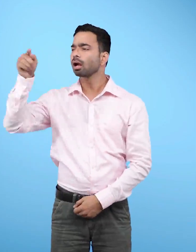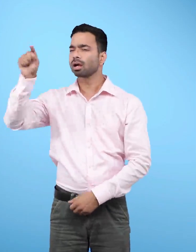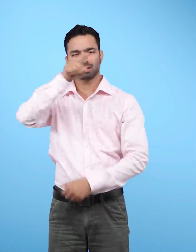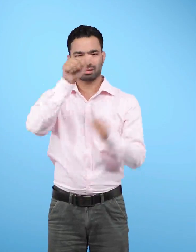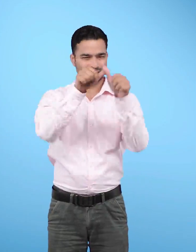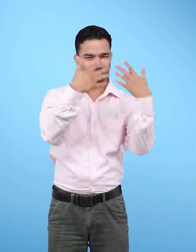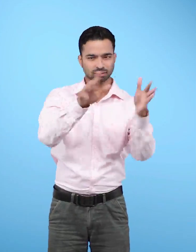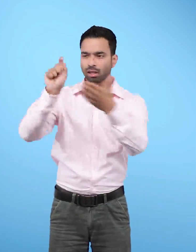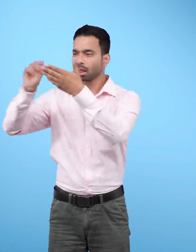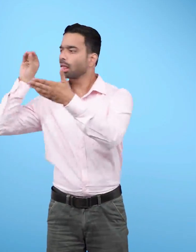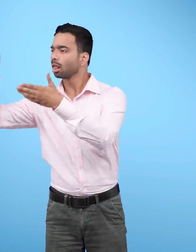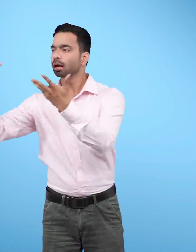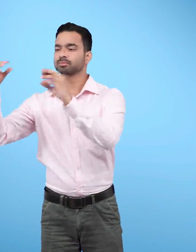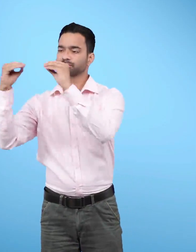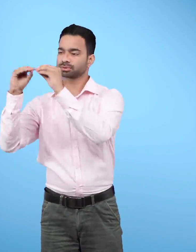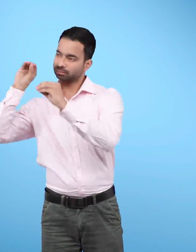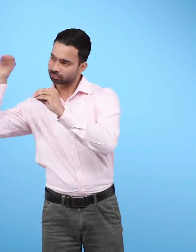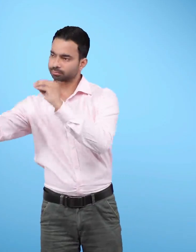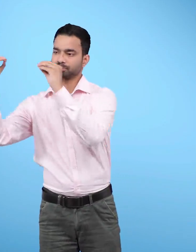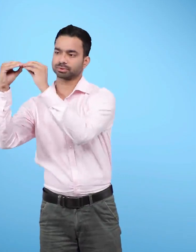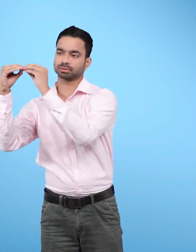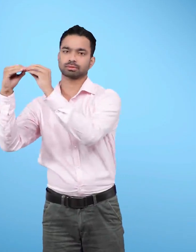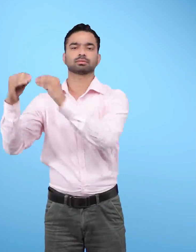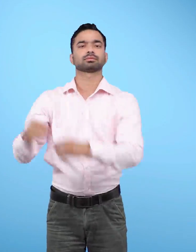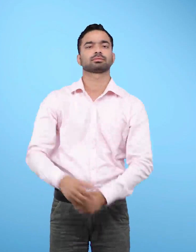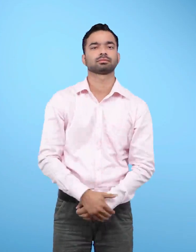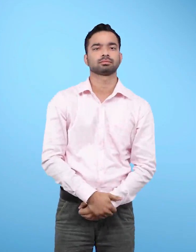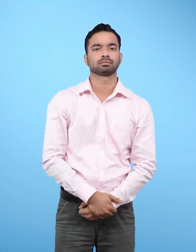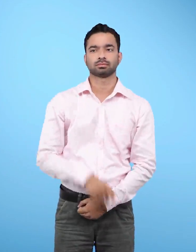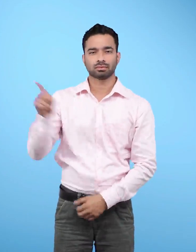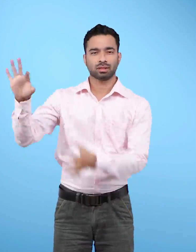Write B on it. Answer these.